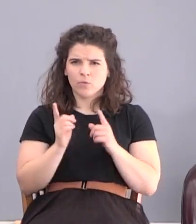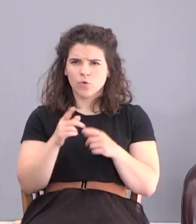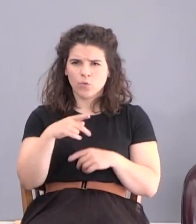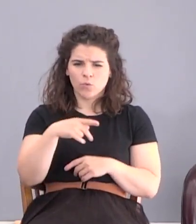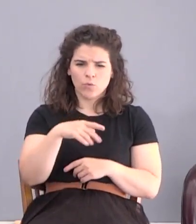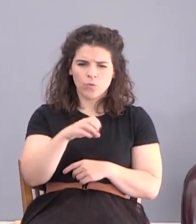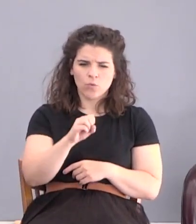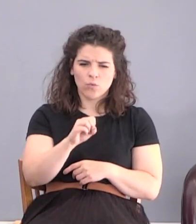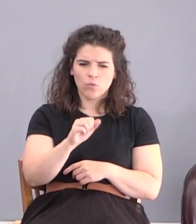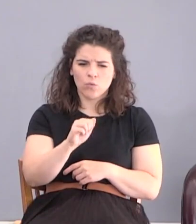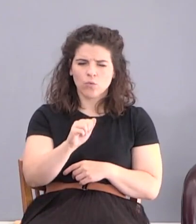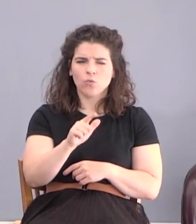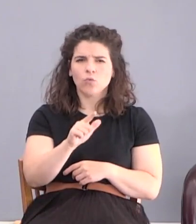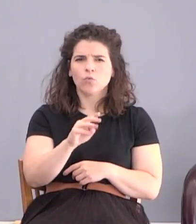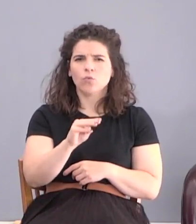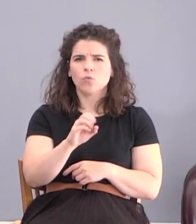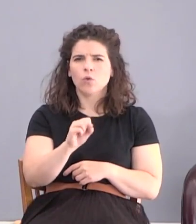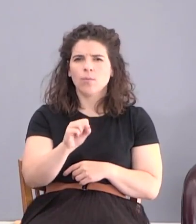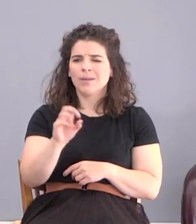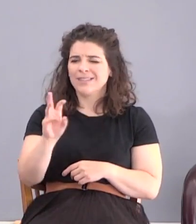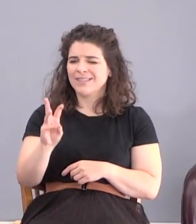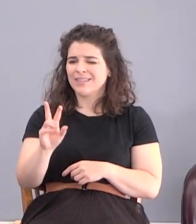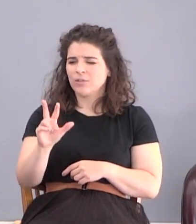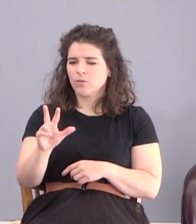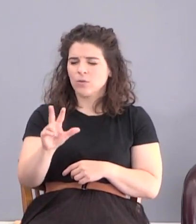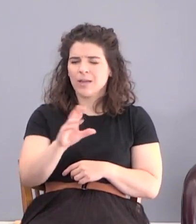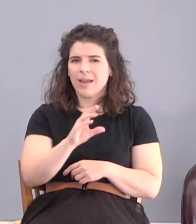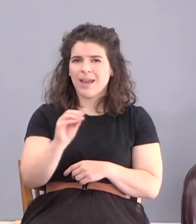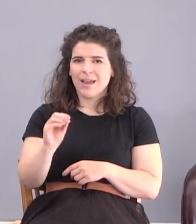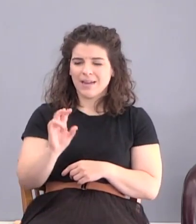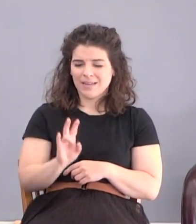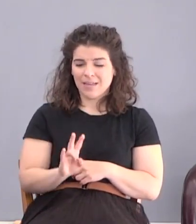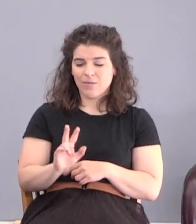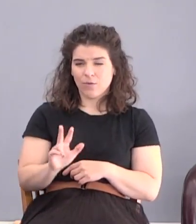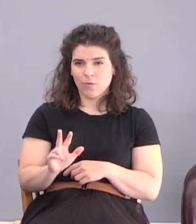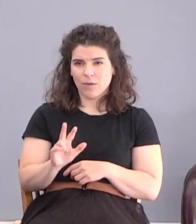Psalm 63 and Psalms 73.